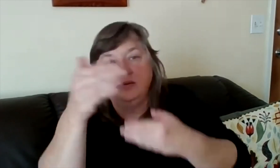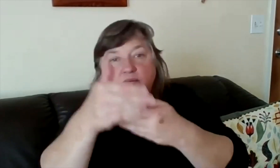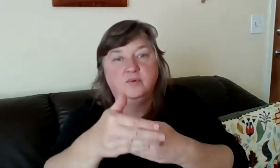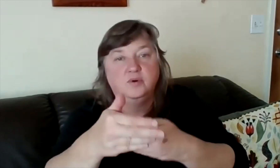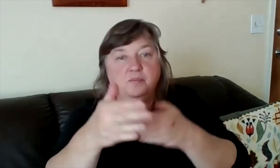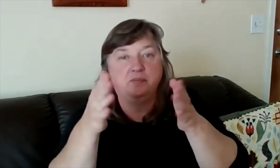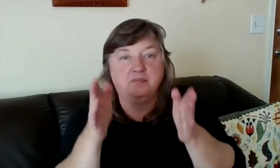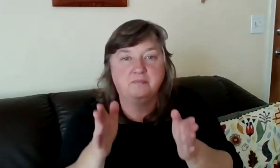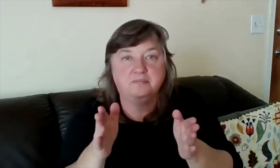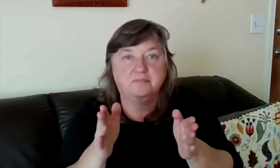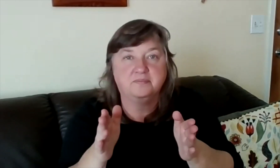Bedroom.